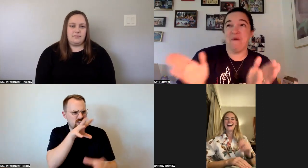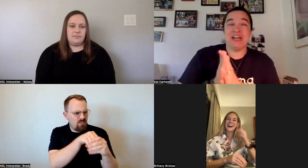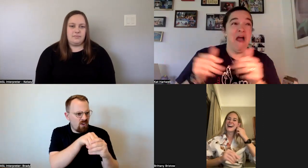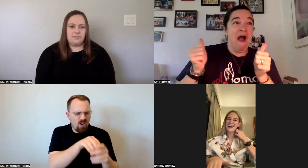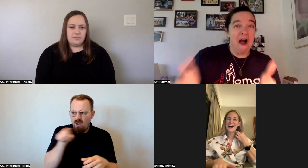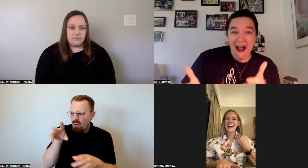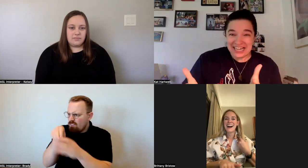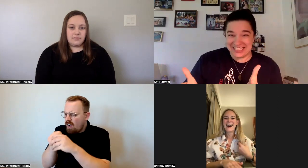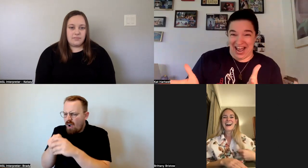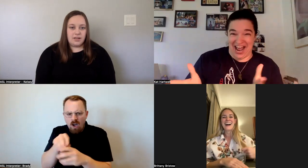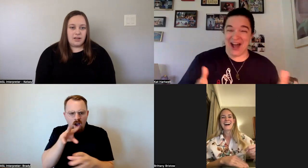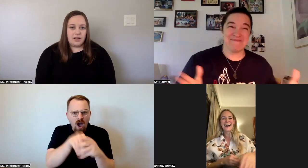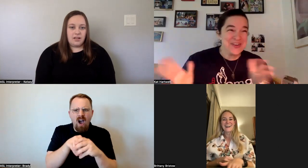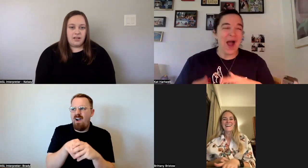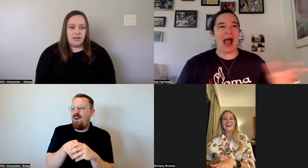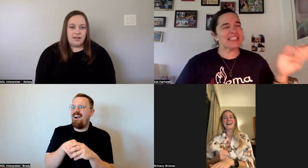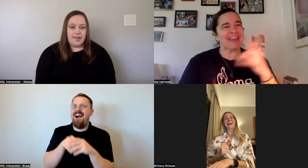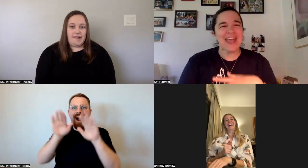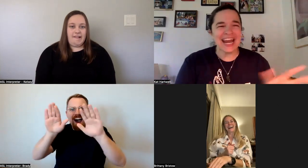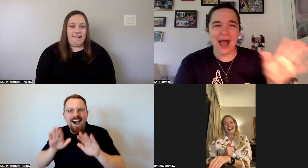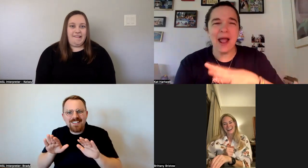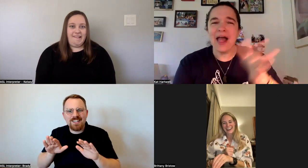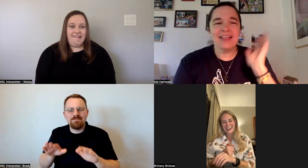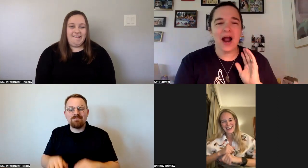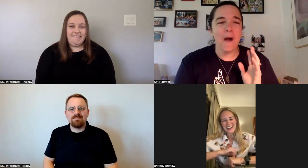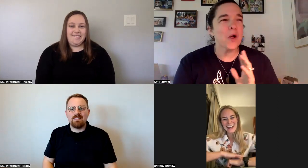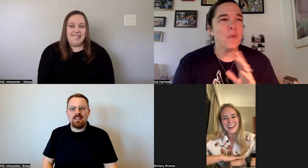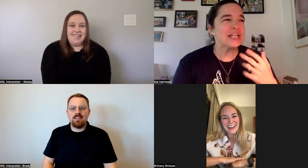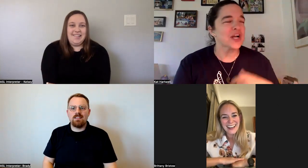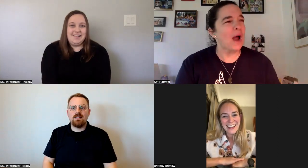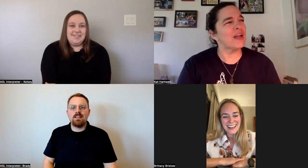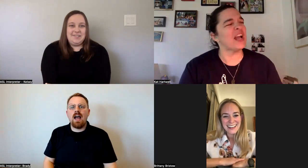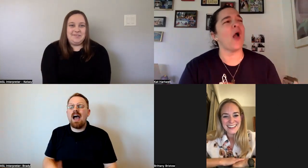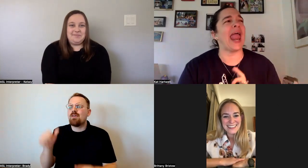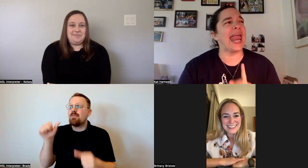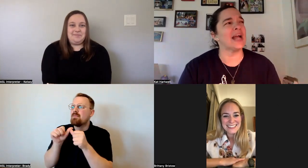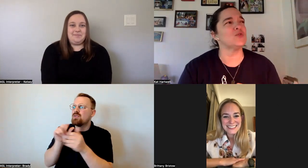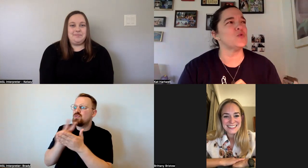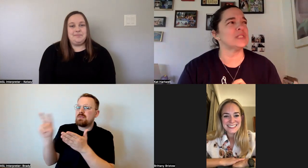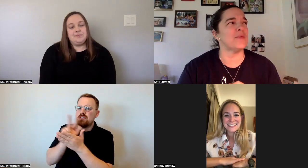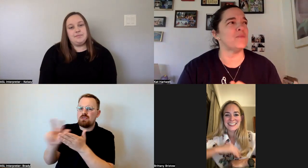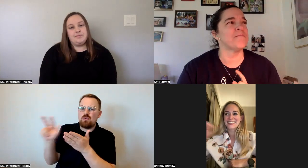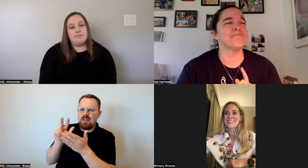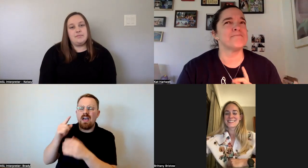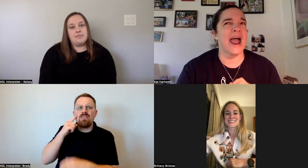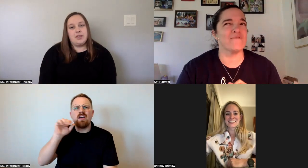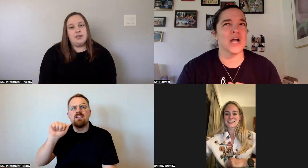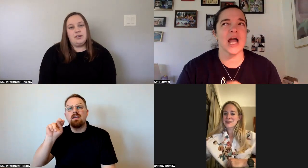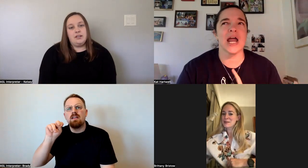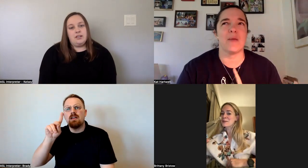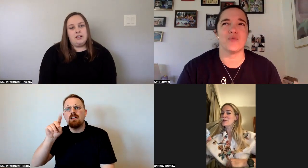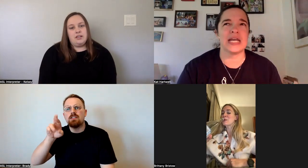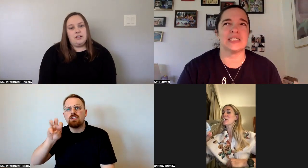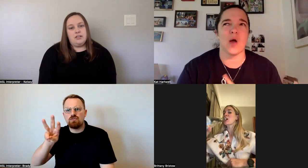that movie. Awesome. You know, I got thinking a couple of weeks ago, I'm thinking, okay, Andrew's in